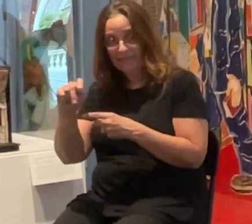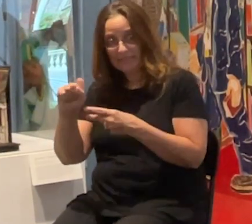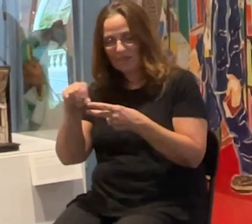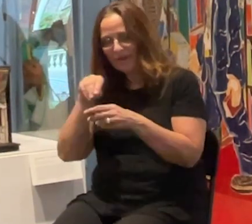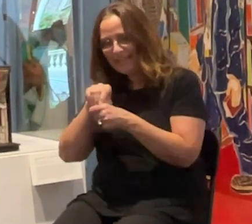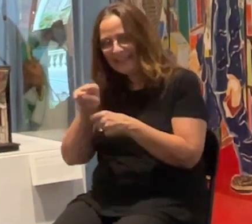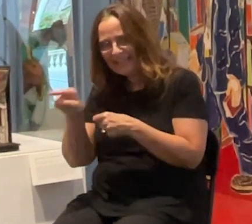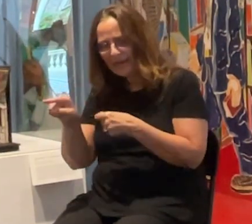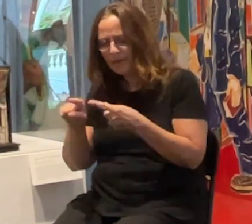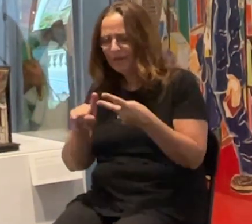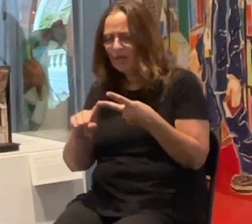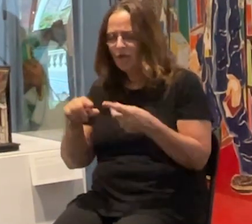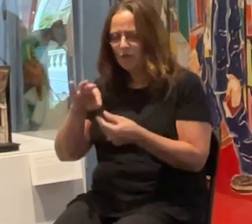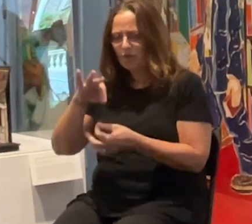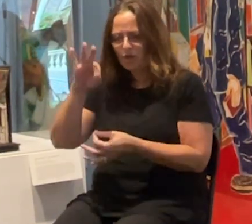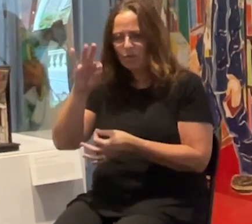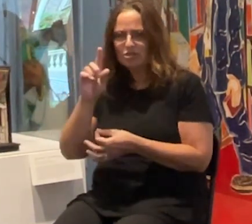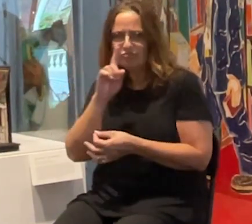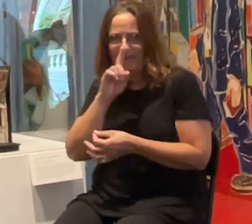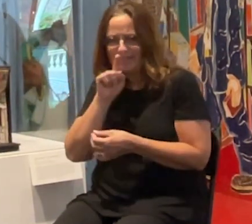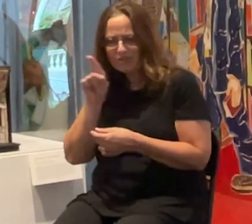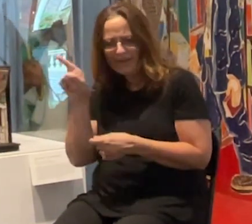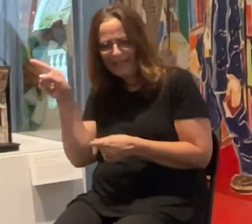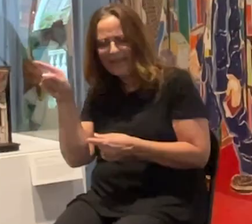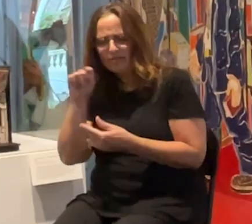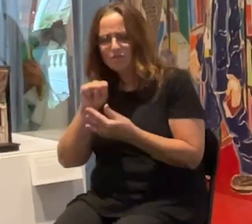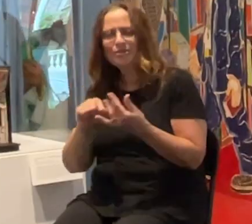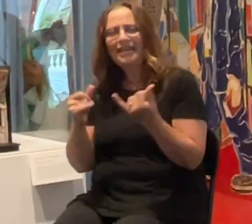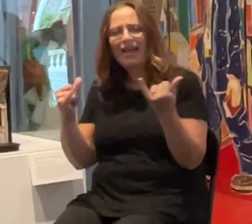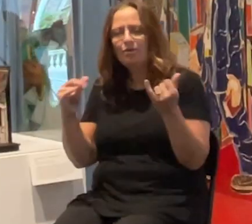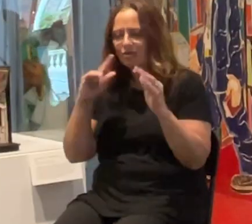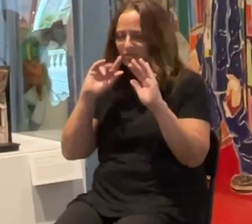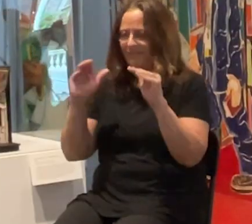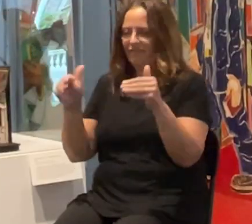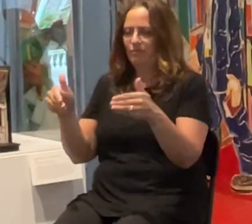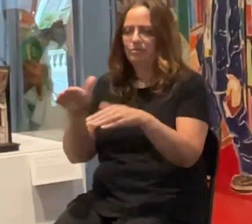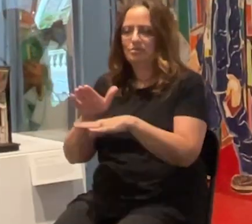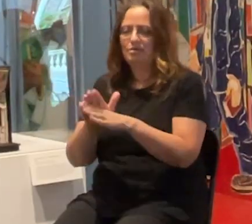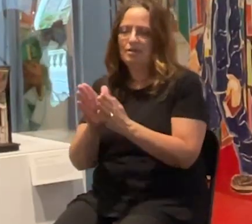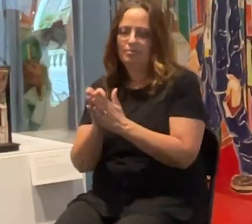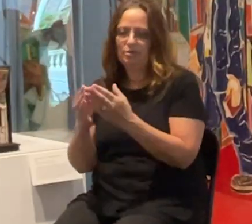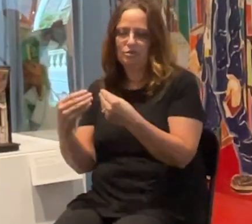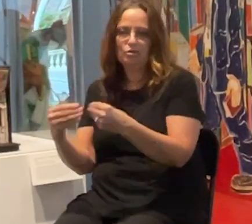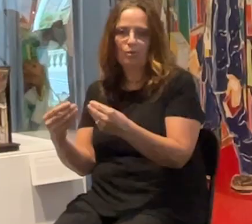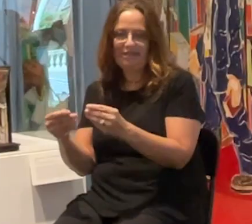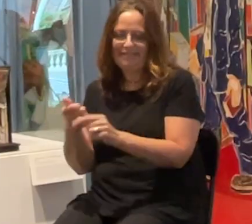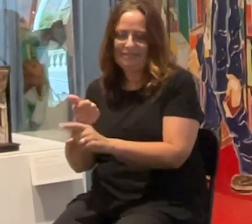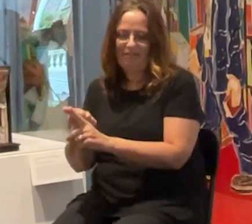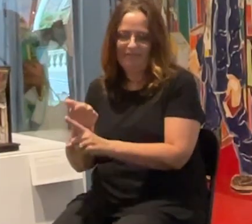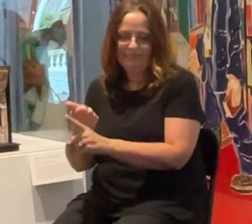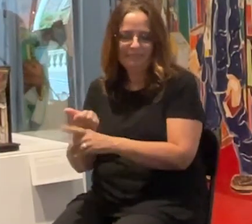see, what else we already talked about that. Oh. What was the biggest challenge for you of this project? In this project?